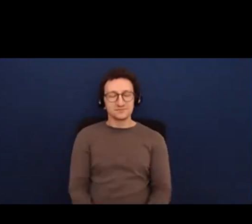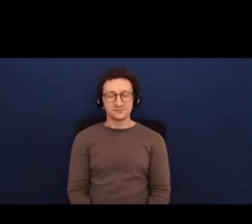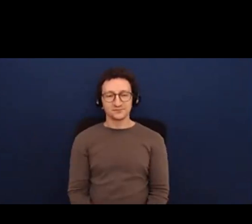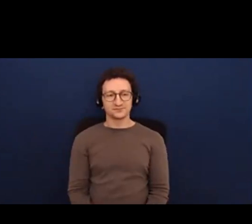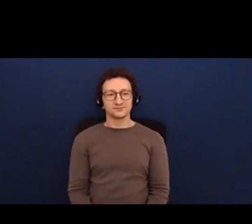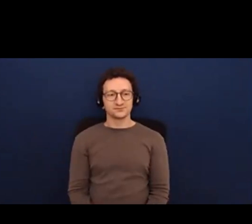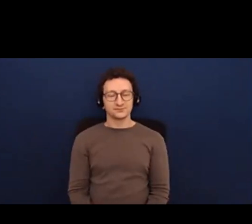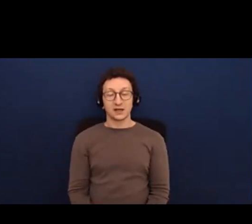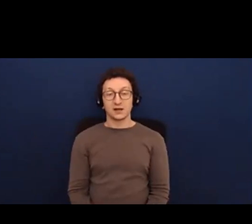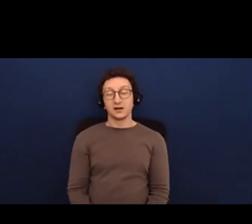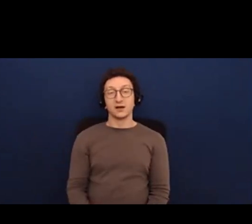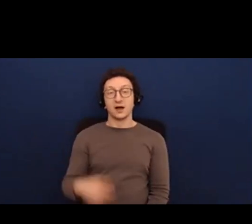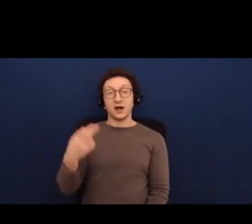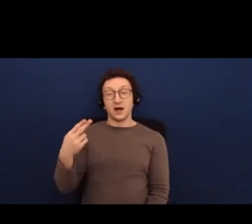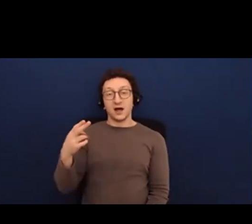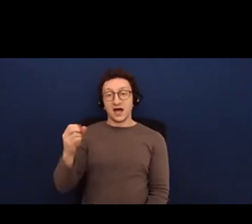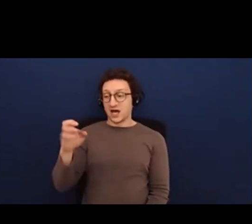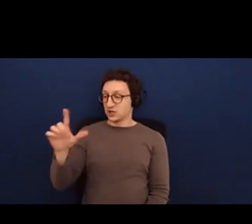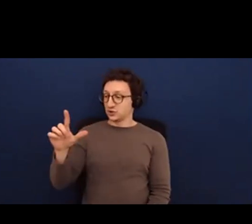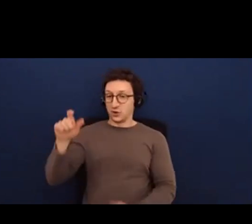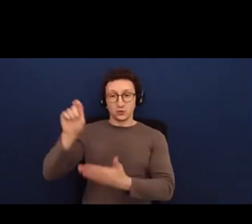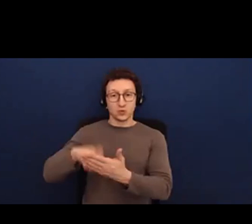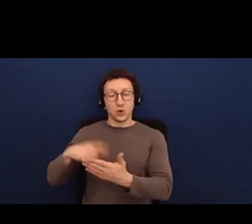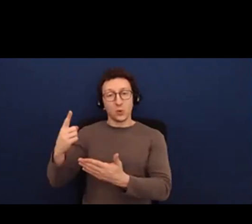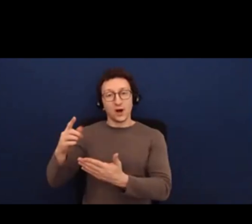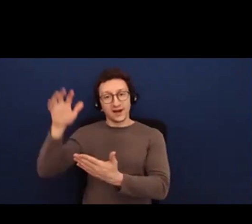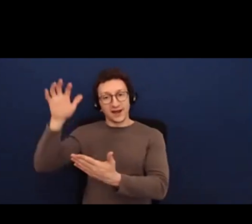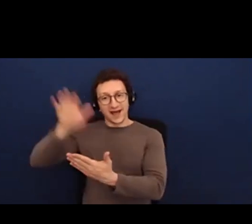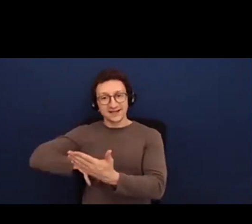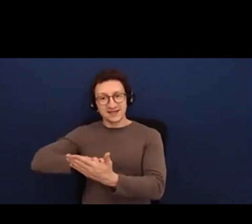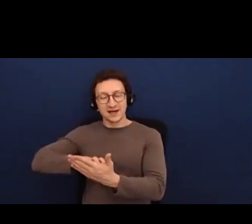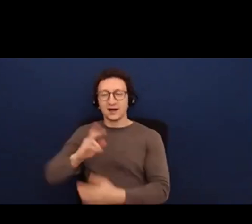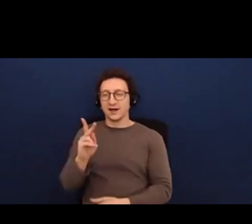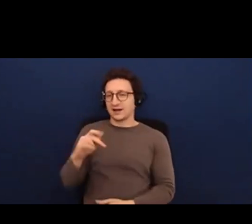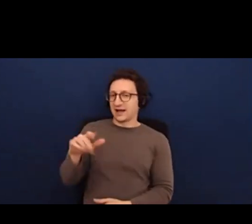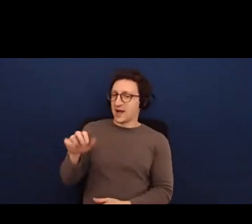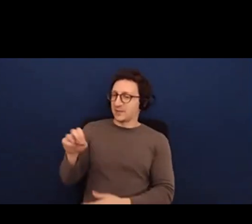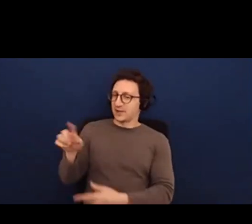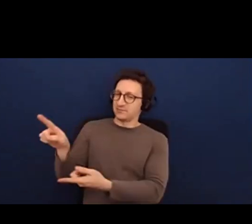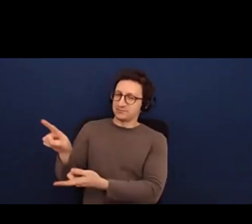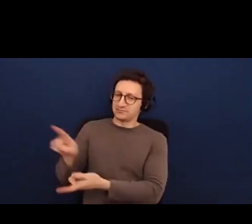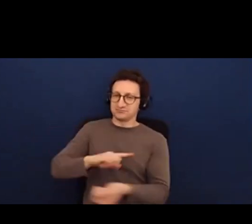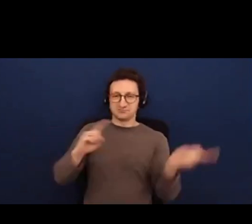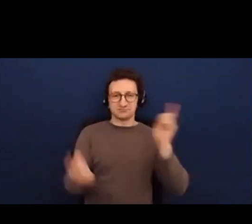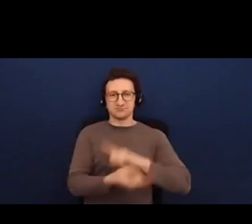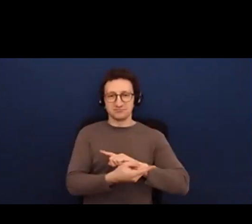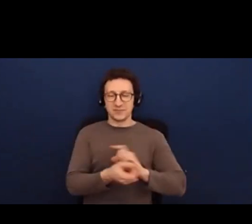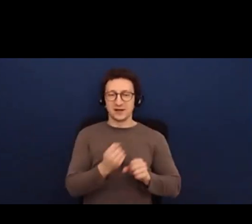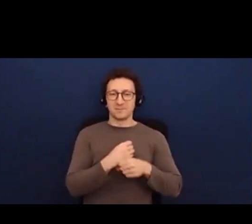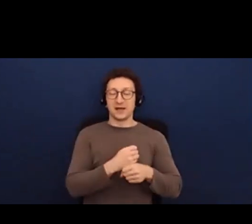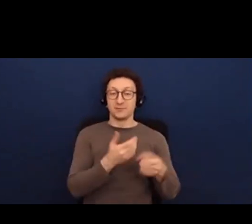the basis of a Heschel essay. Heschel came to Cincinnati in